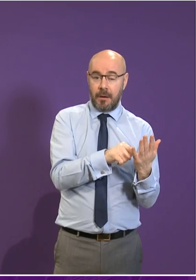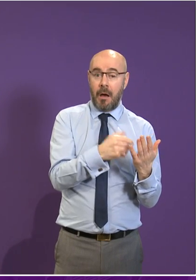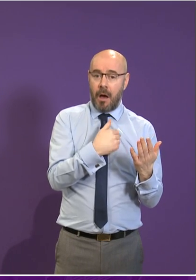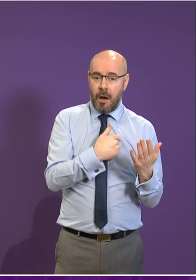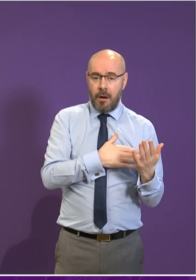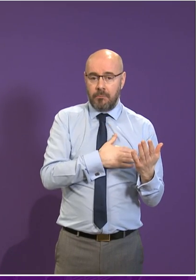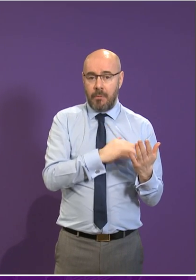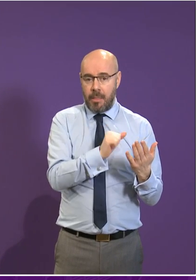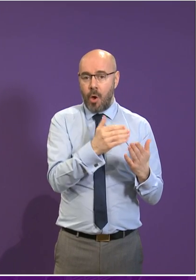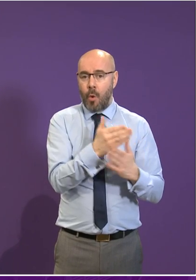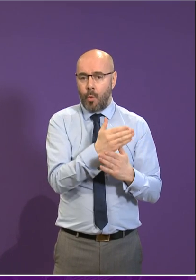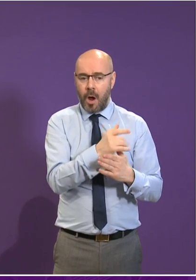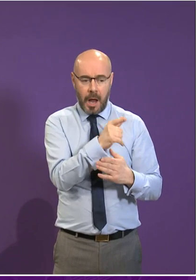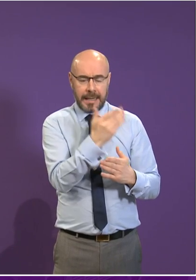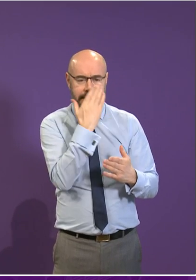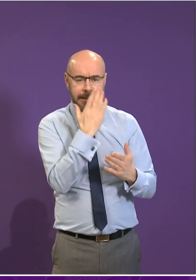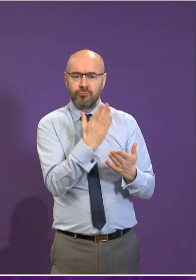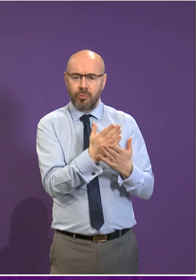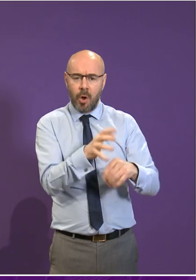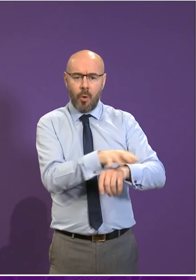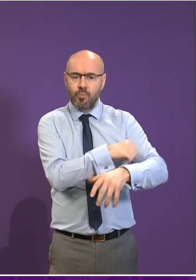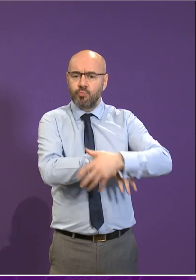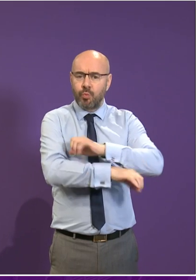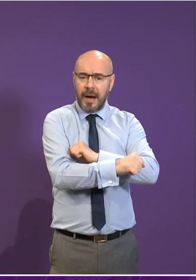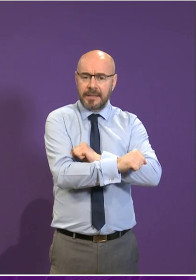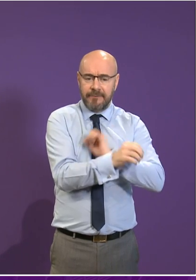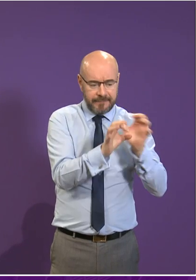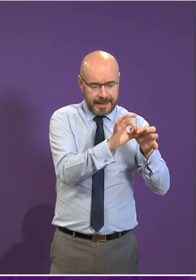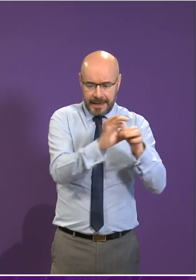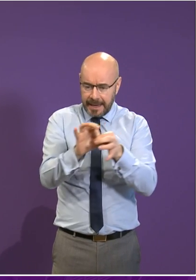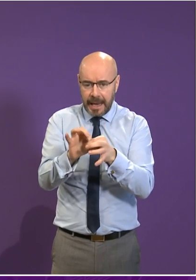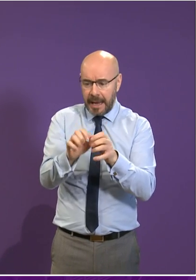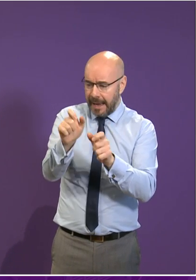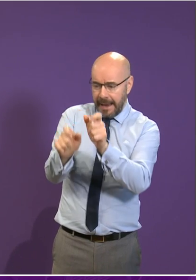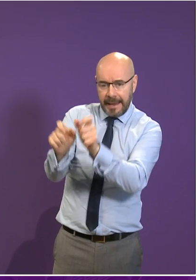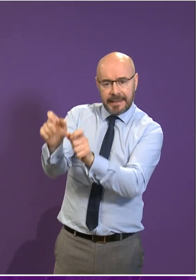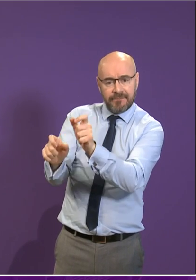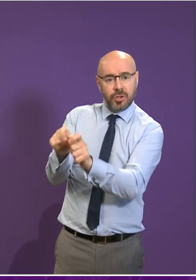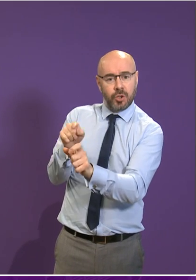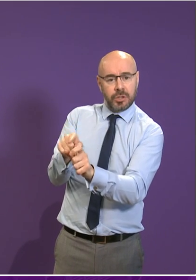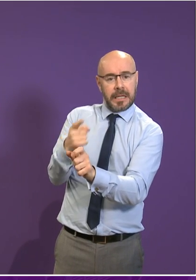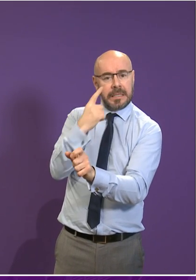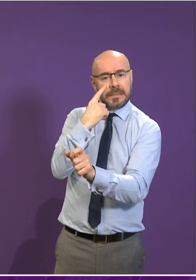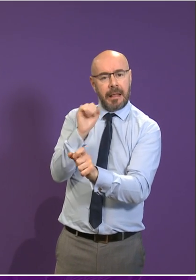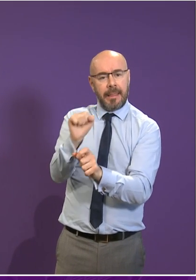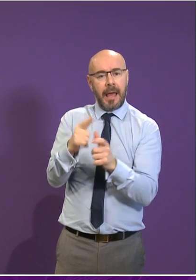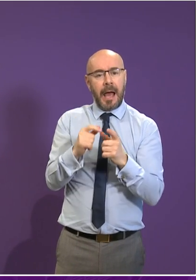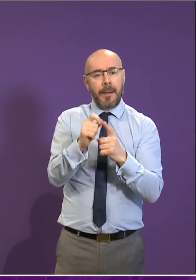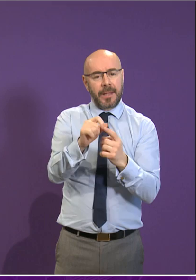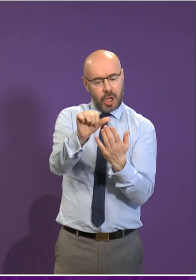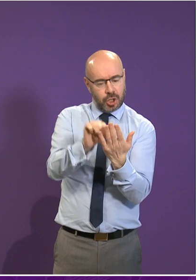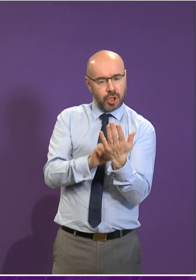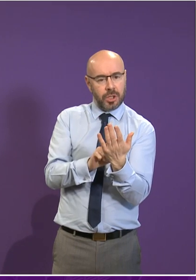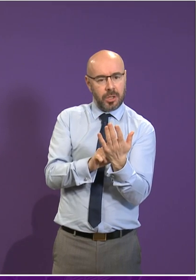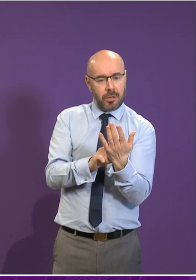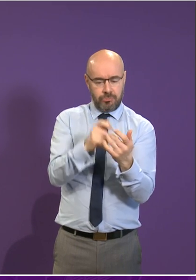and the very proactive way that they engaged with individuals and with people to see whether that system worked and really tested it